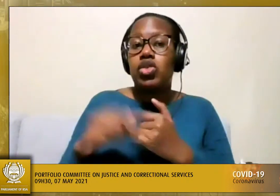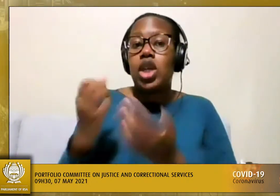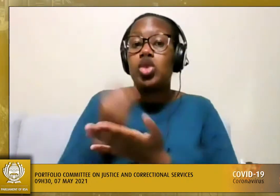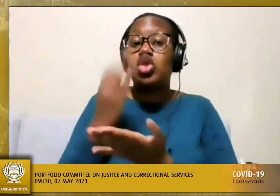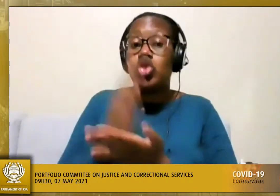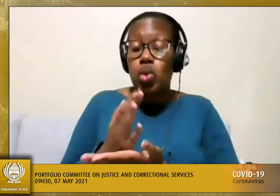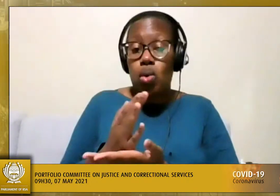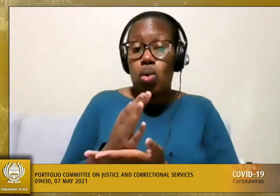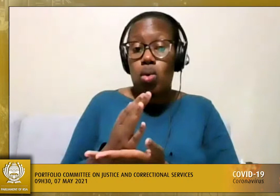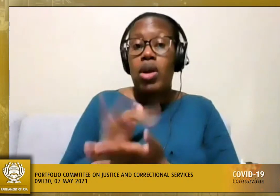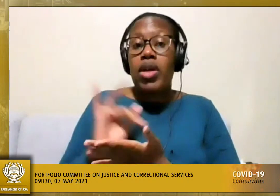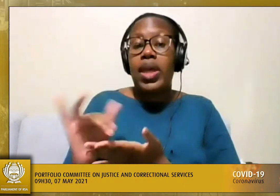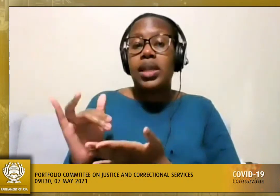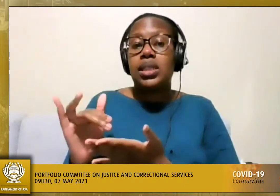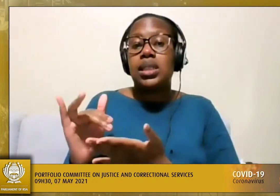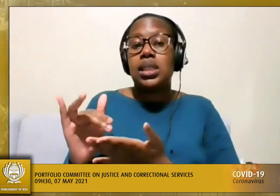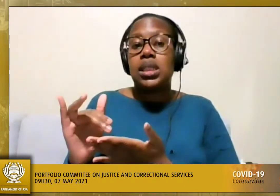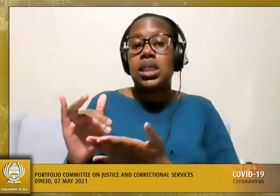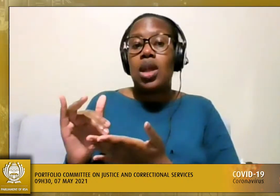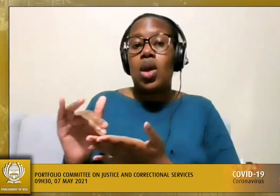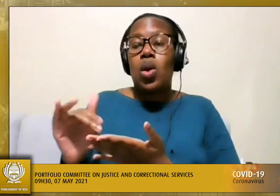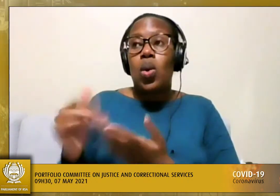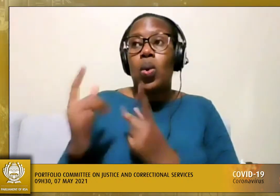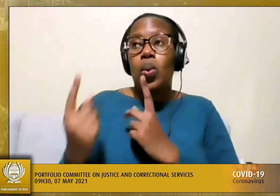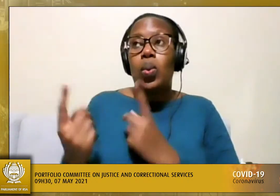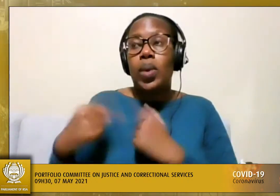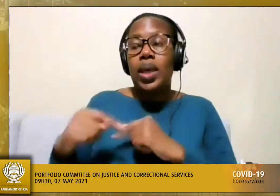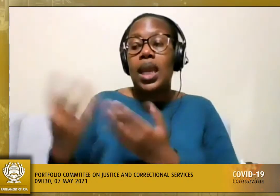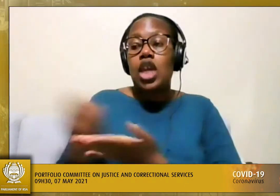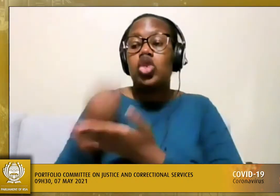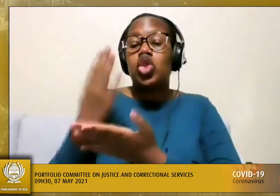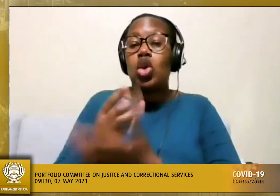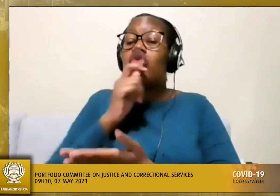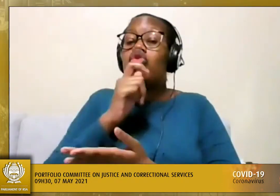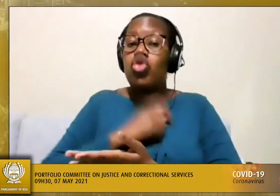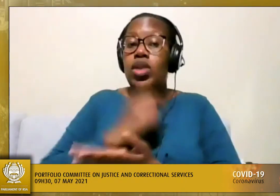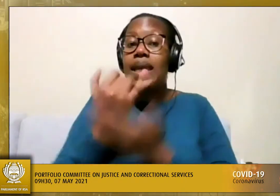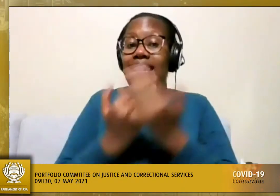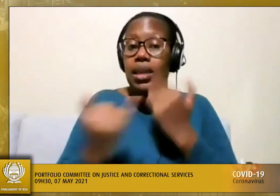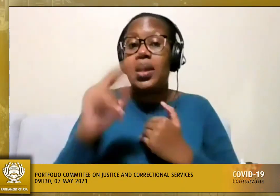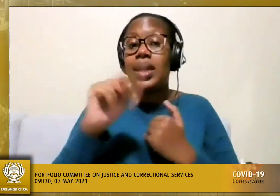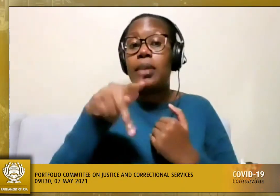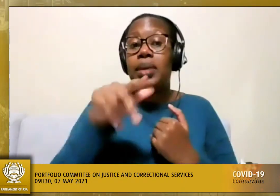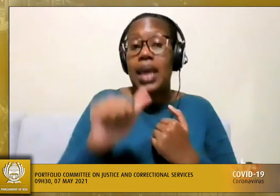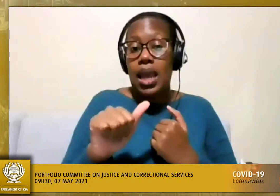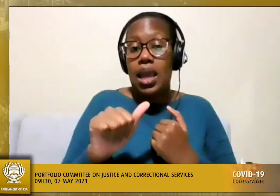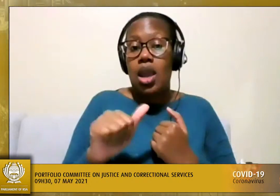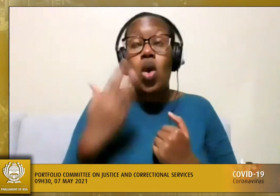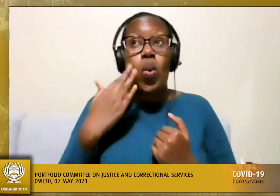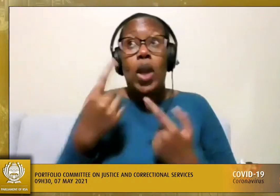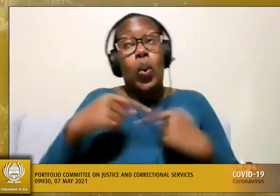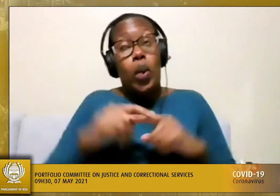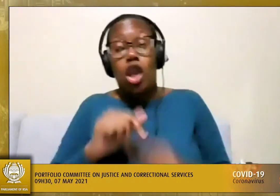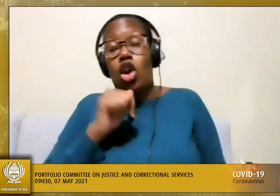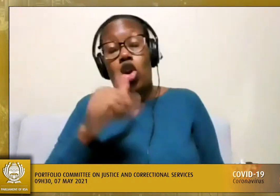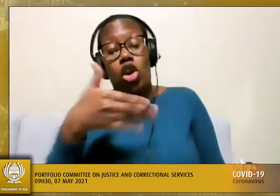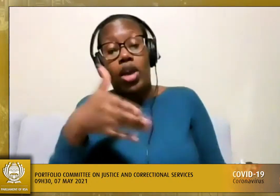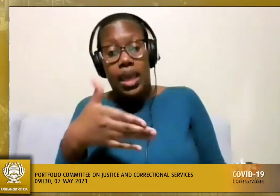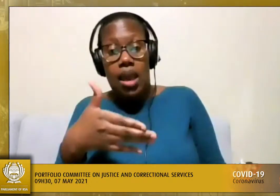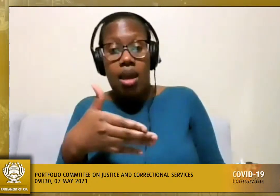that we are able to to ensure a truly independent NPA when we when we are no longer here and a